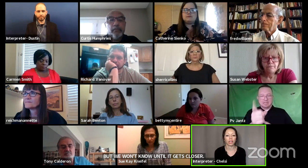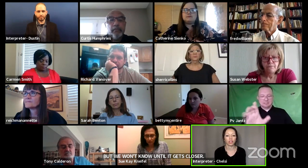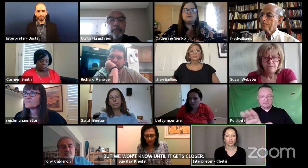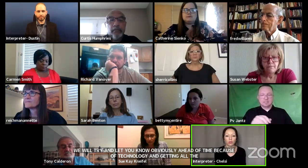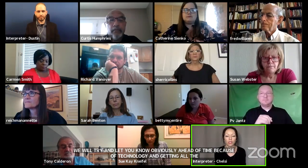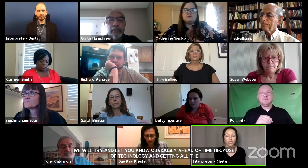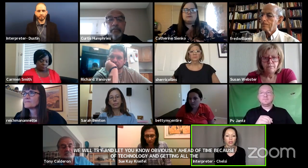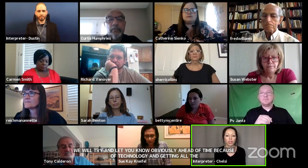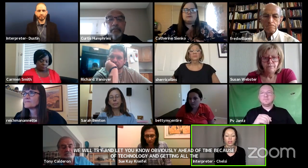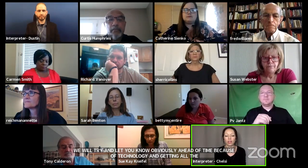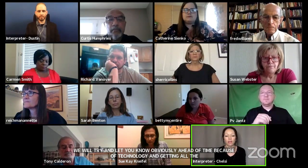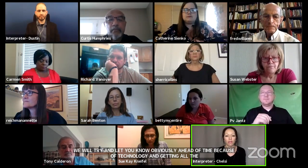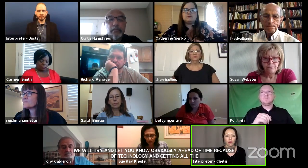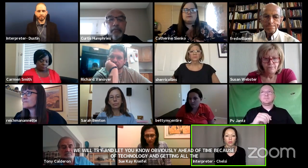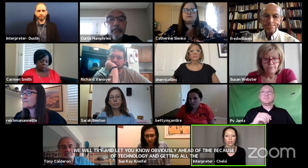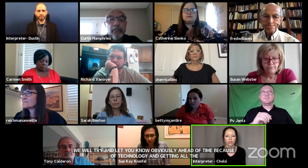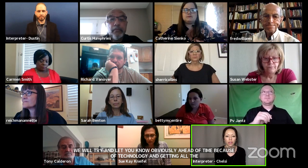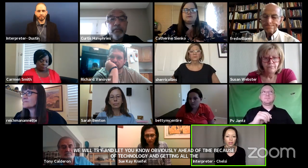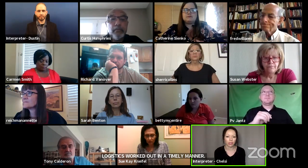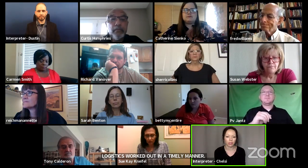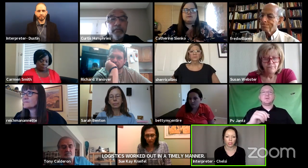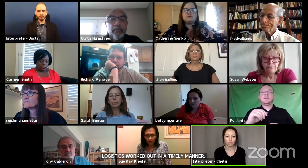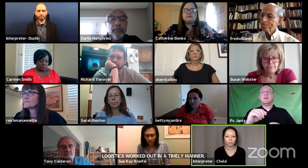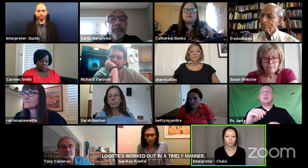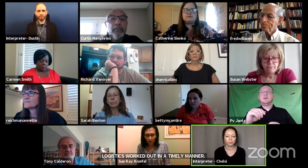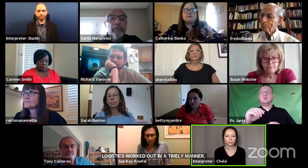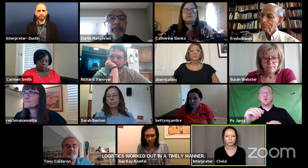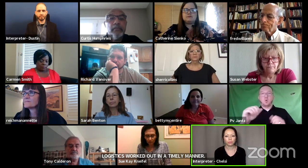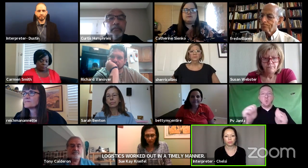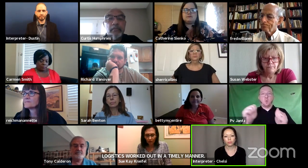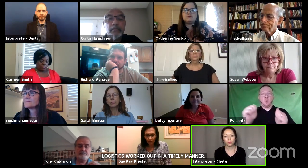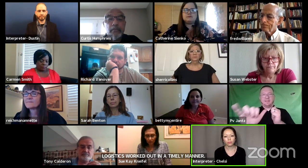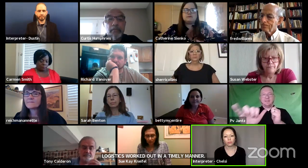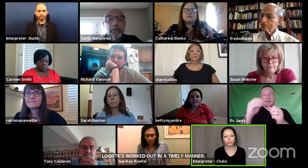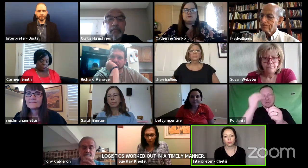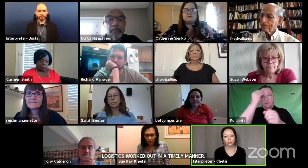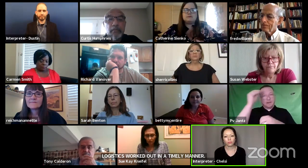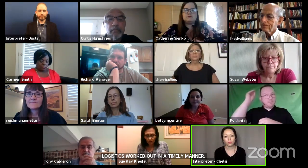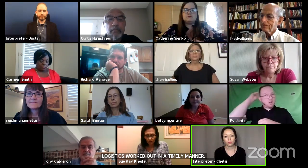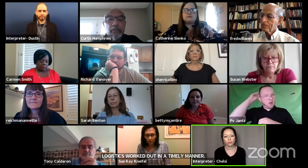timely manner. So it's not going to be anything that we decide last minute.